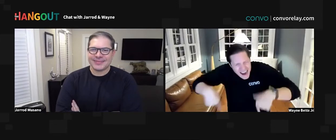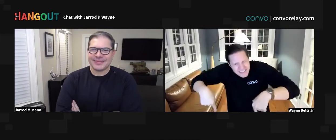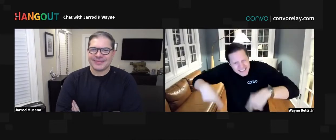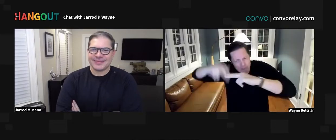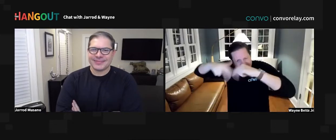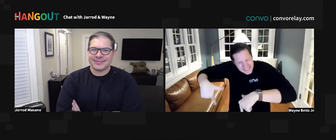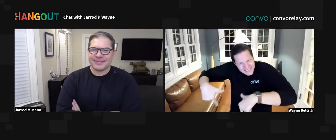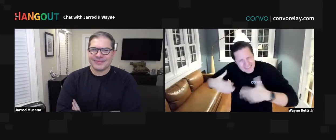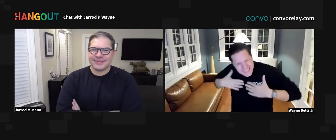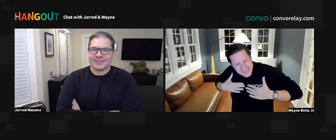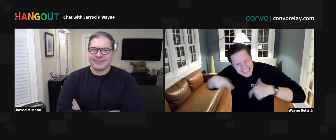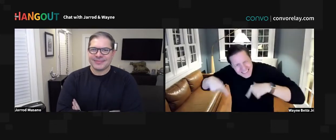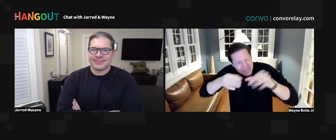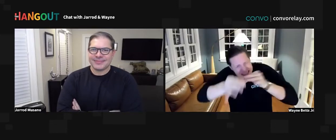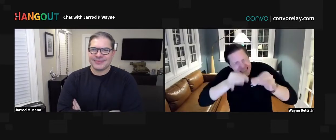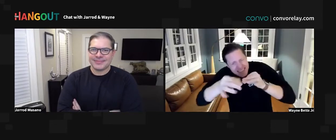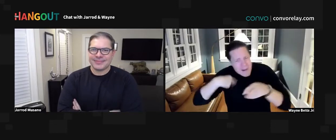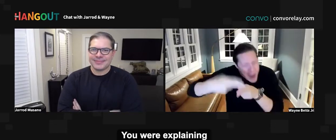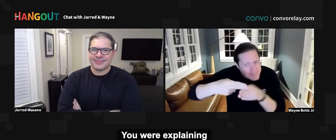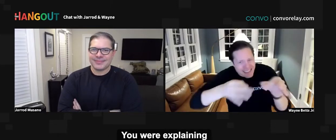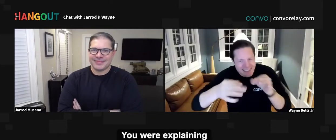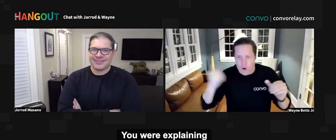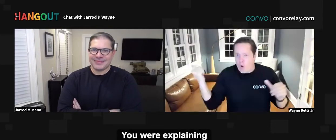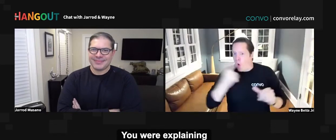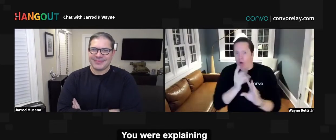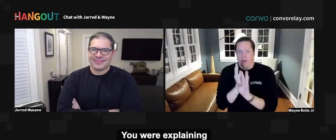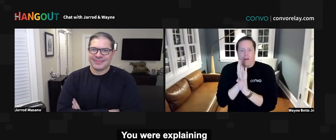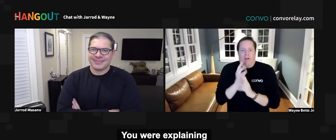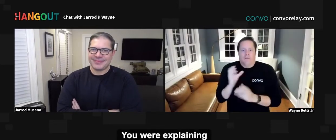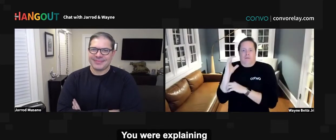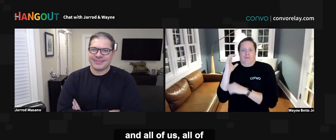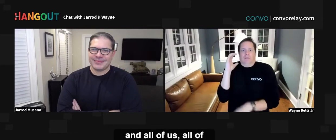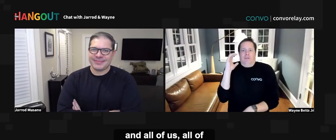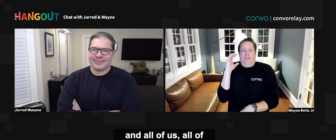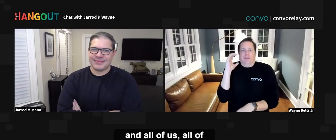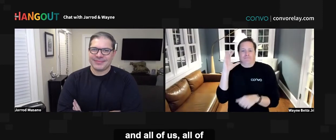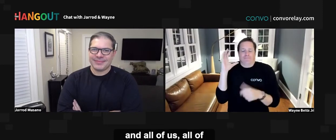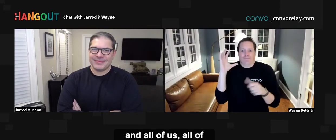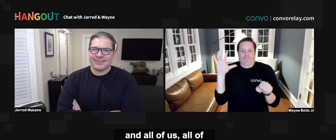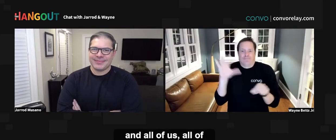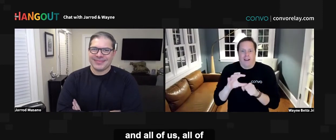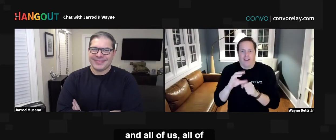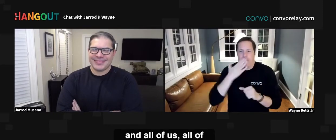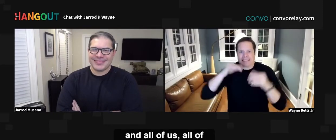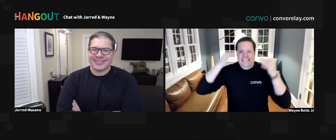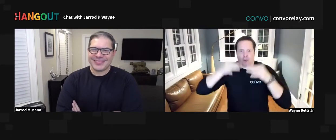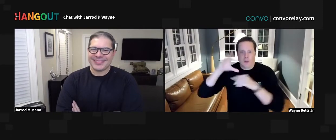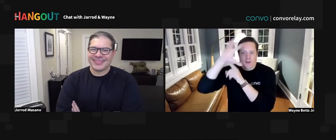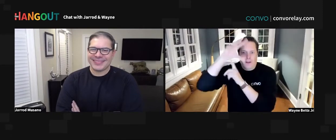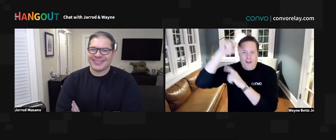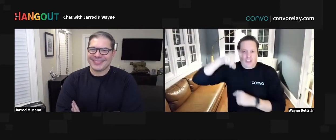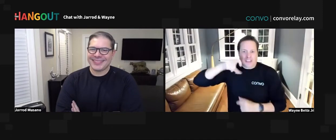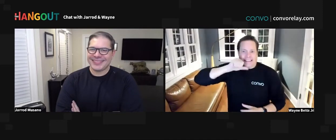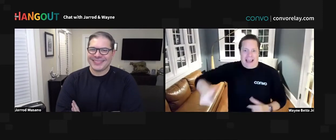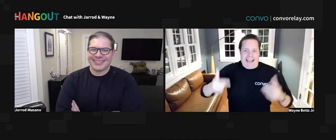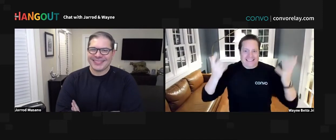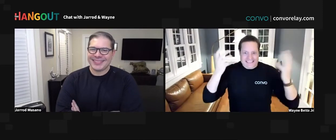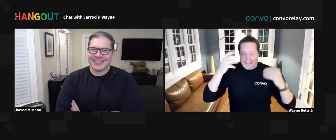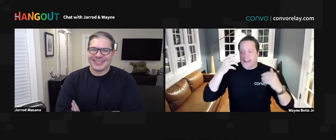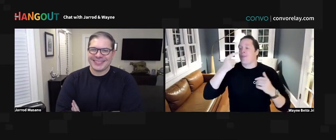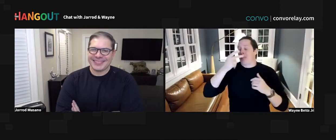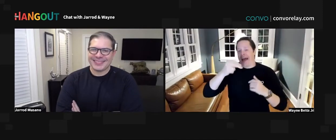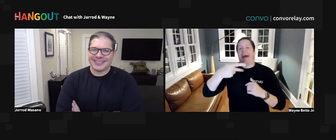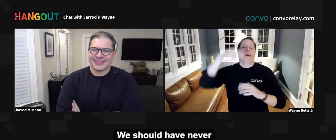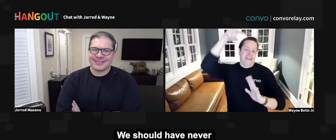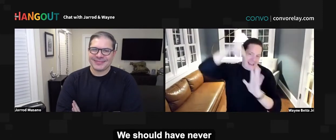trying to figure out what's going on. And you're like, you were explaining that you're the agent, and all of my crew were just like, oh man, this